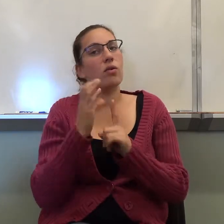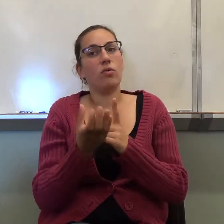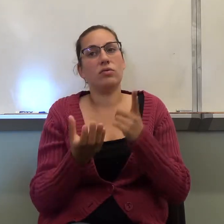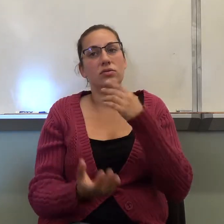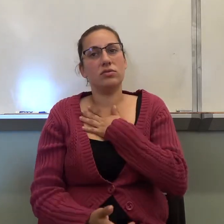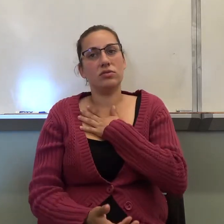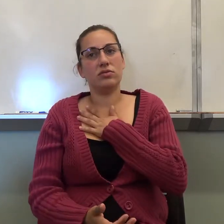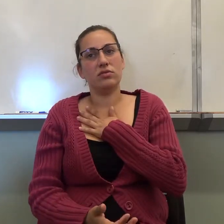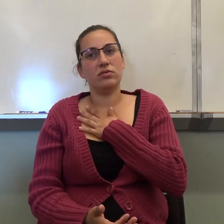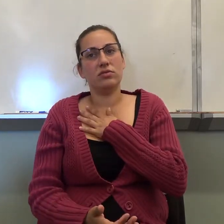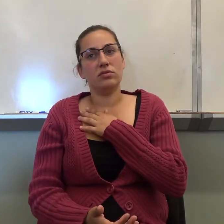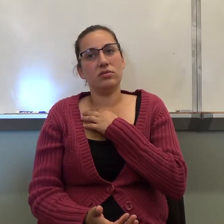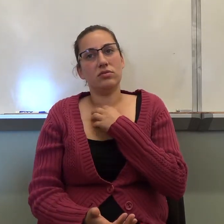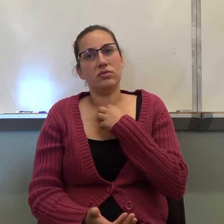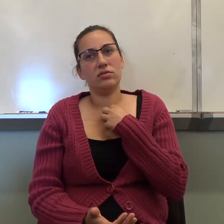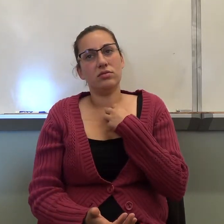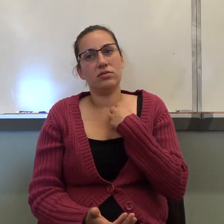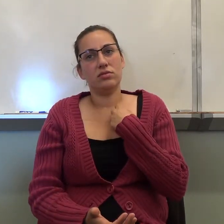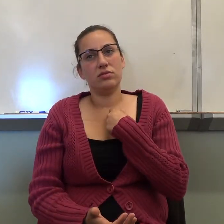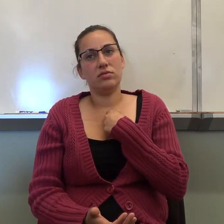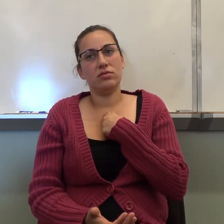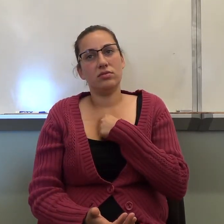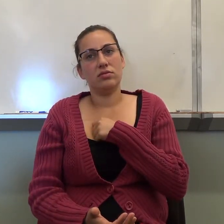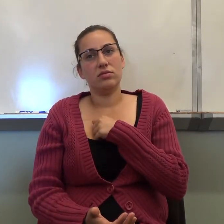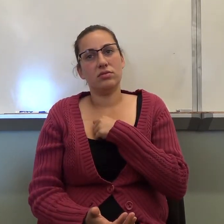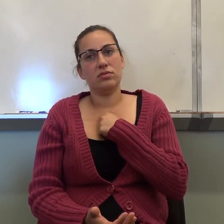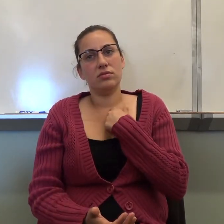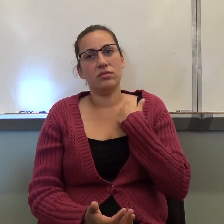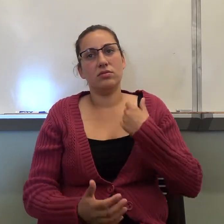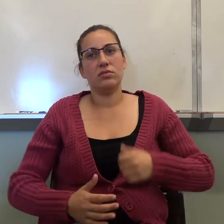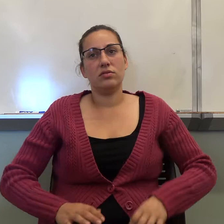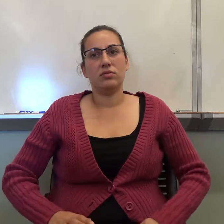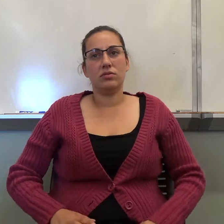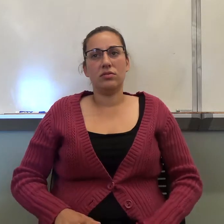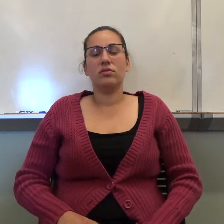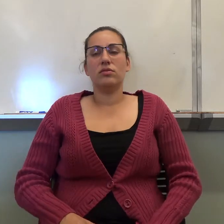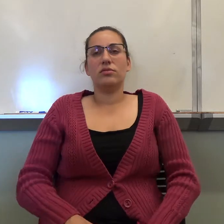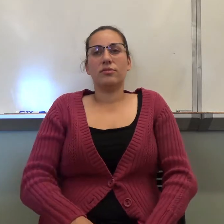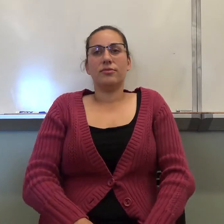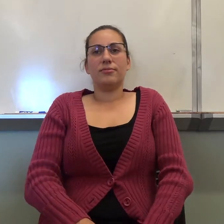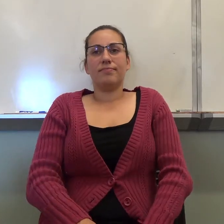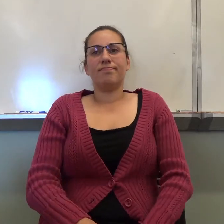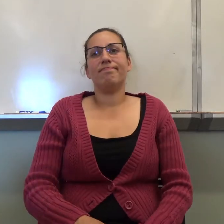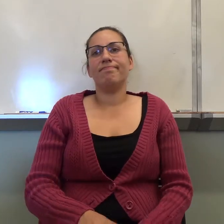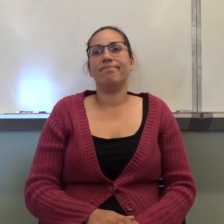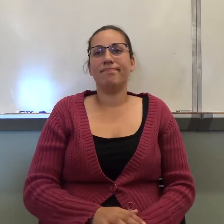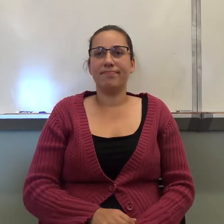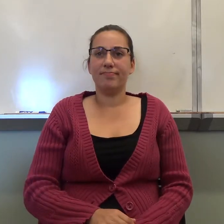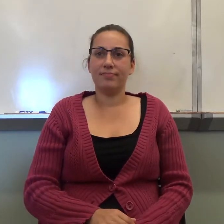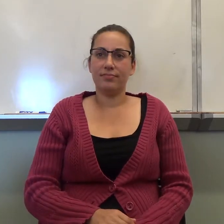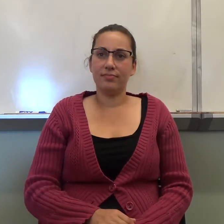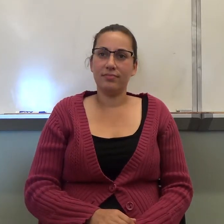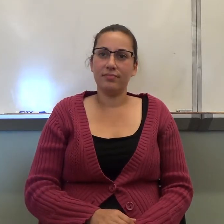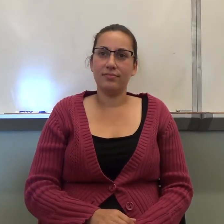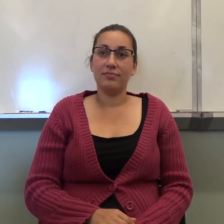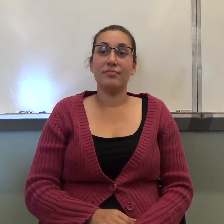the 2 times the 3. That would give us a 6y. And this is a 2 times 5, 10z, and of course